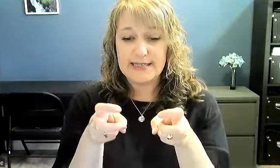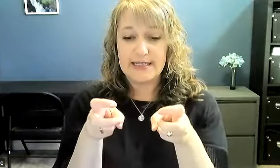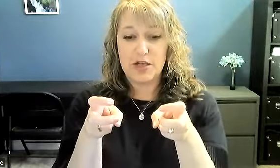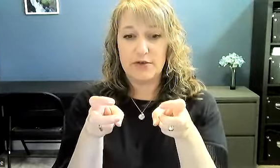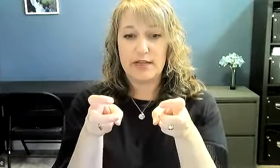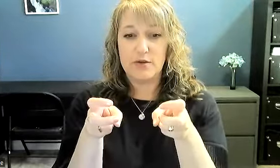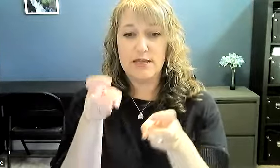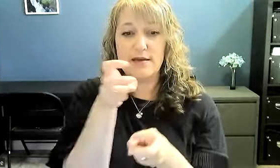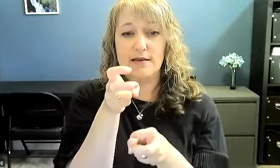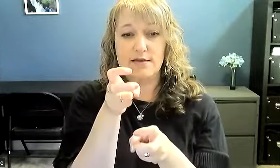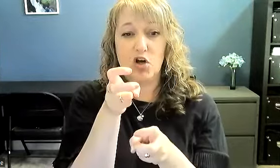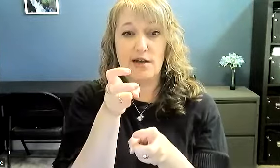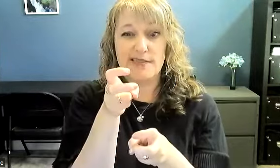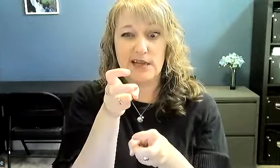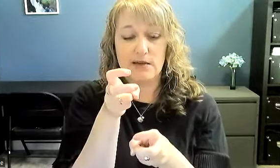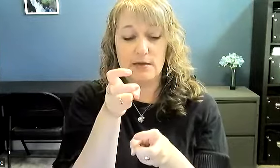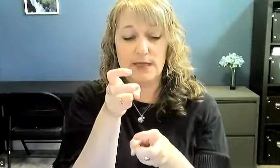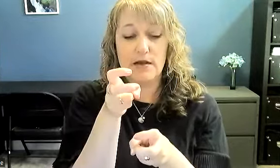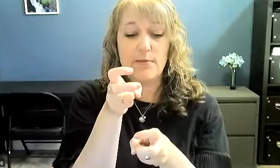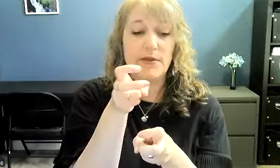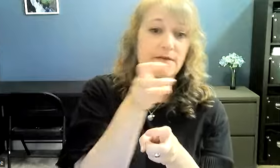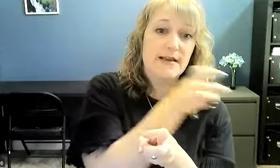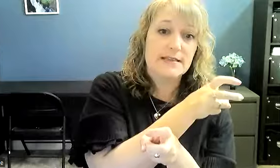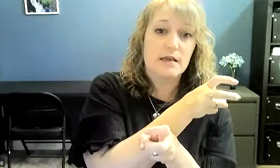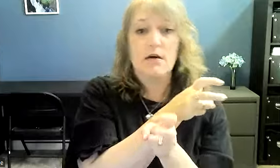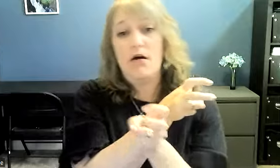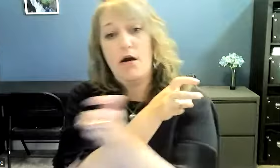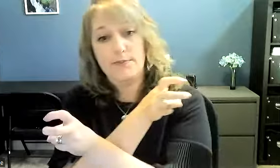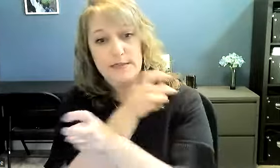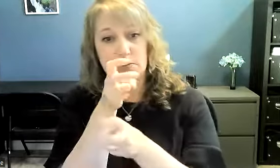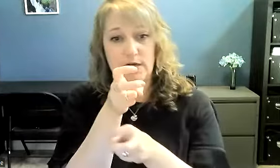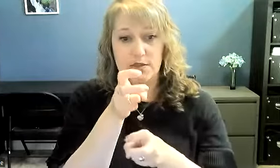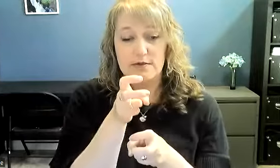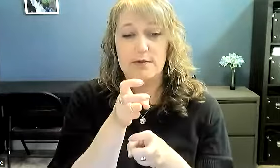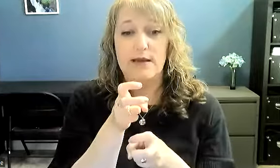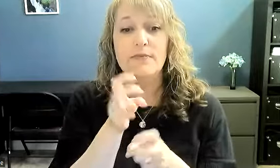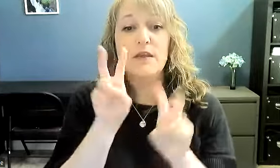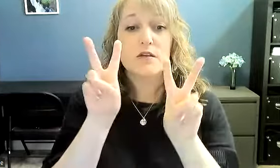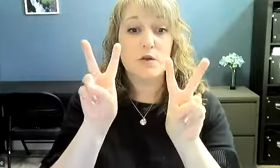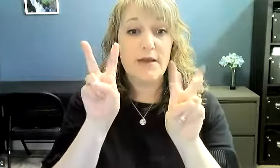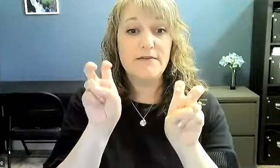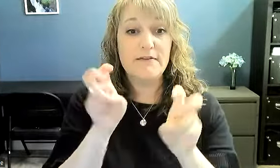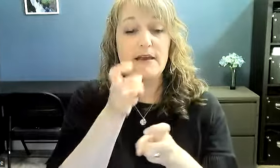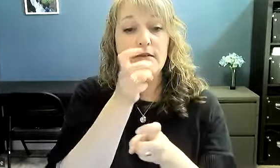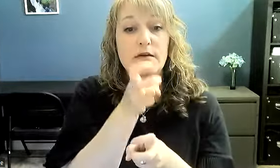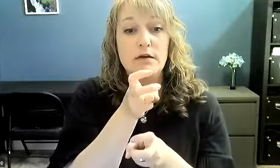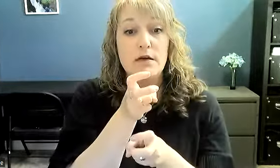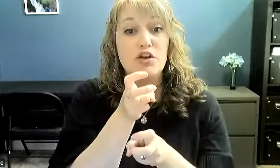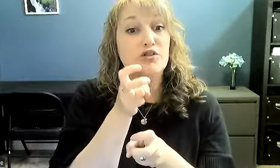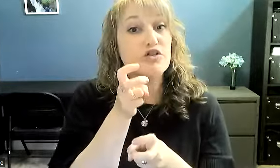each other equally because they're offset a little bit, but they're facing opposite directions, okay? So bent V, Your